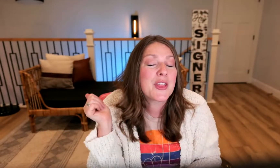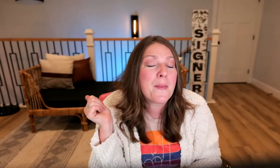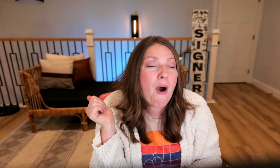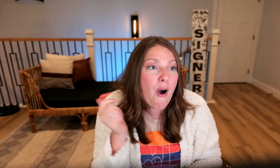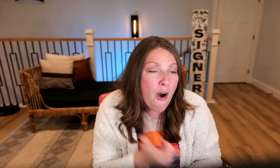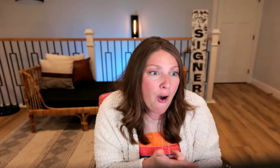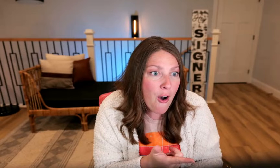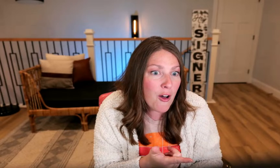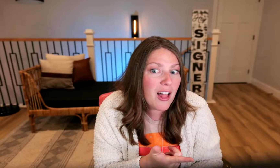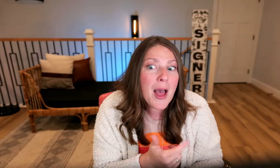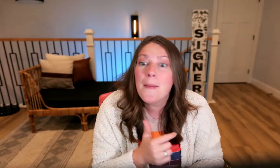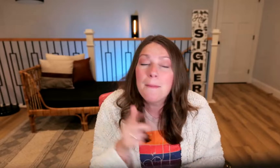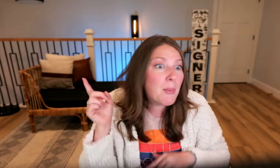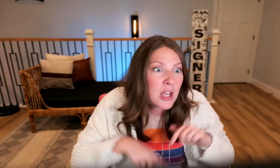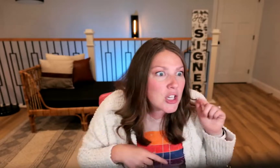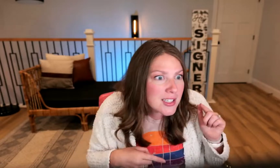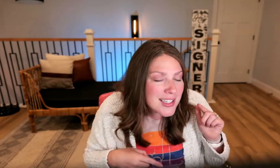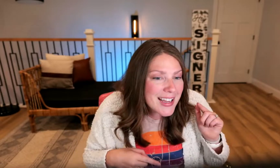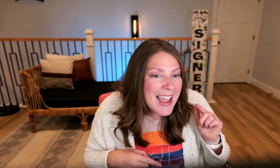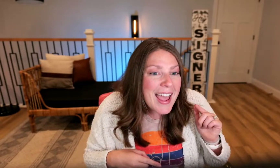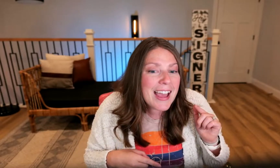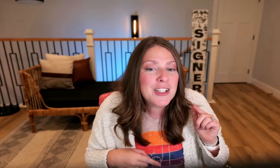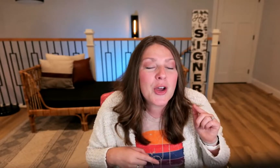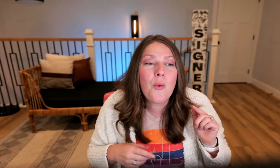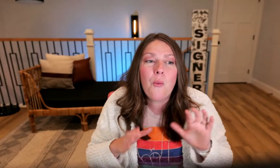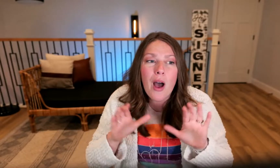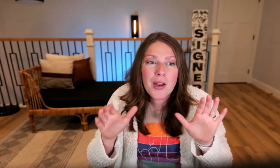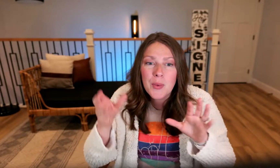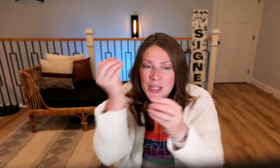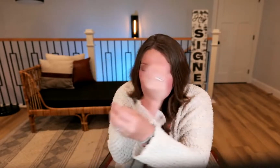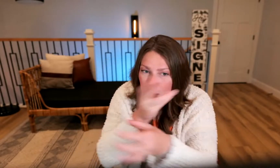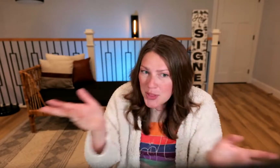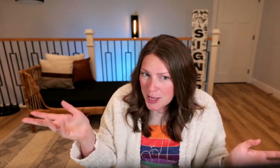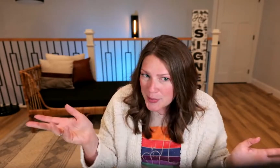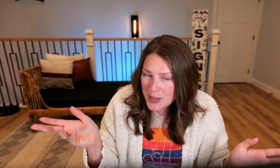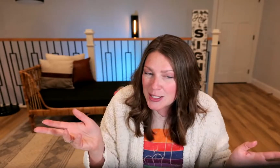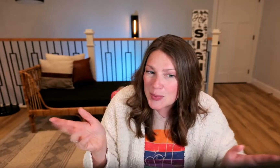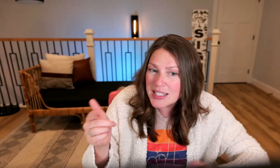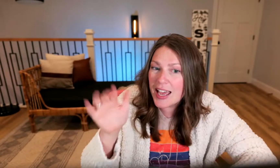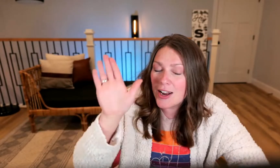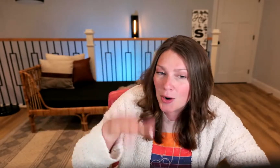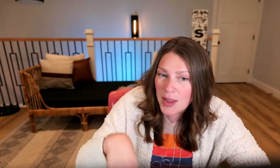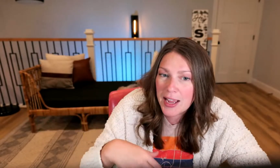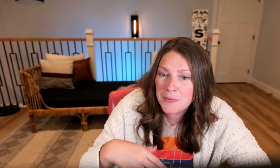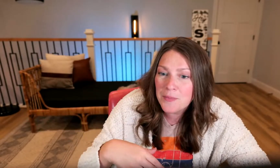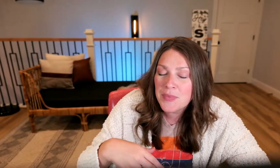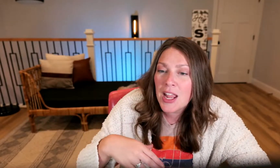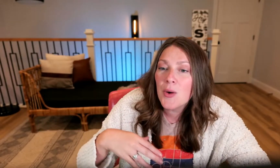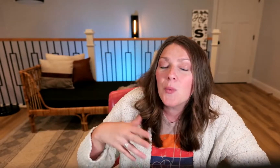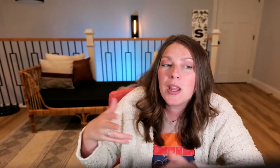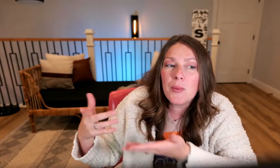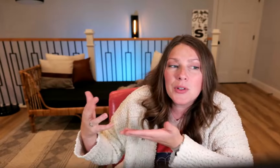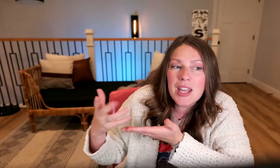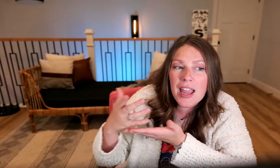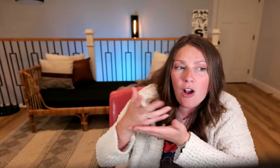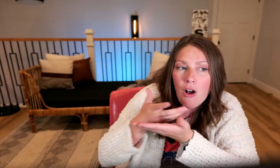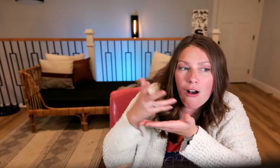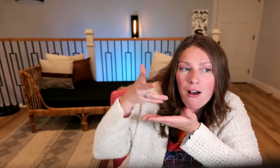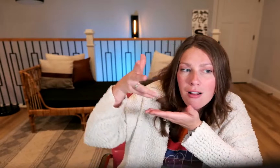them all, but we couldn't. And so what we told them is we said, okay, we will take all